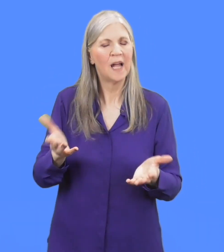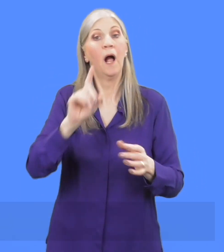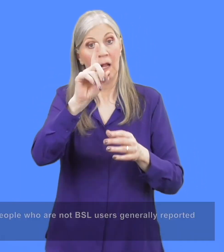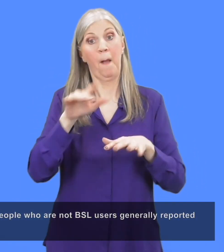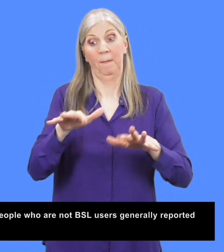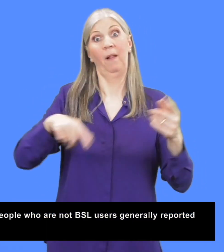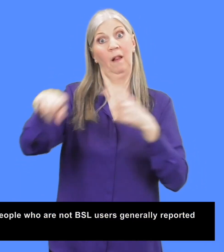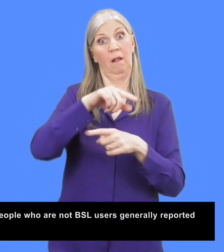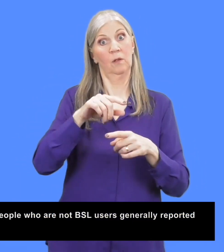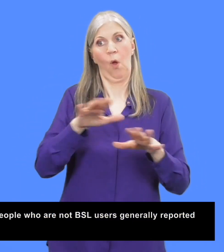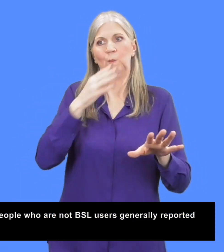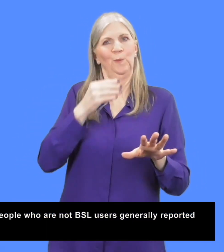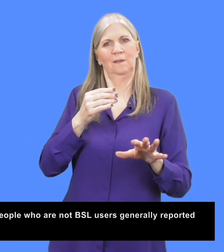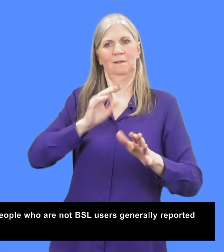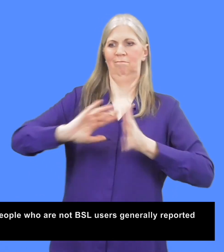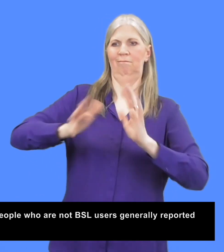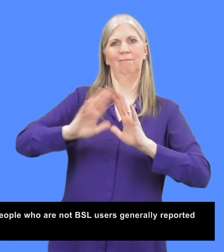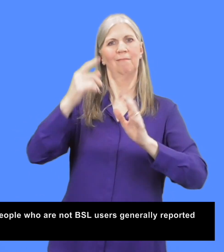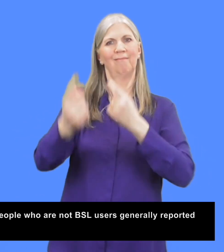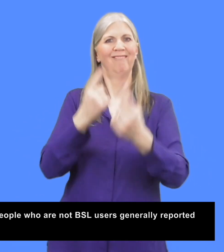People who are not BSL users generally reported